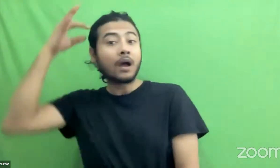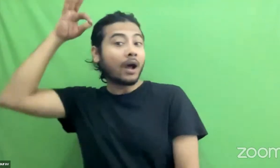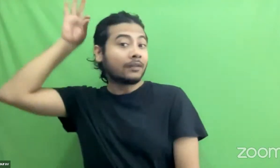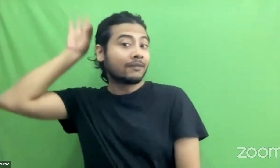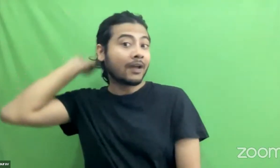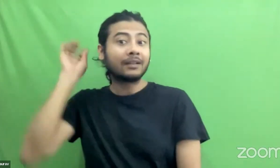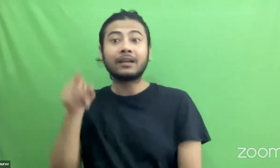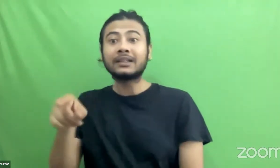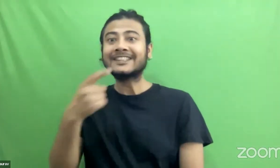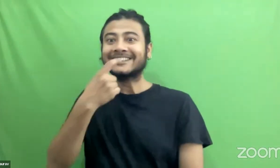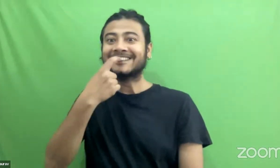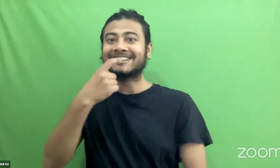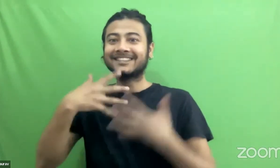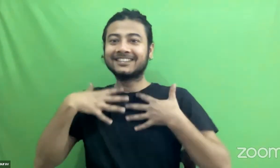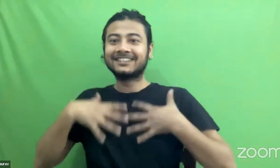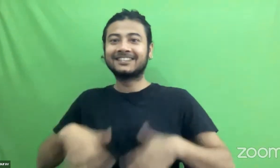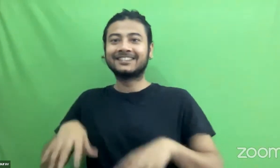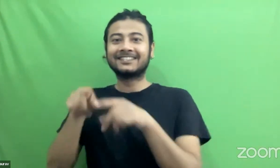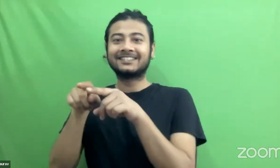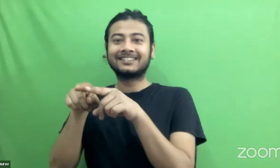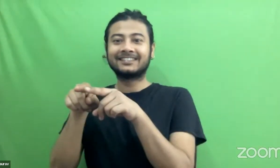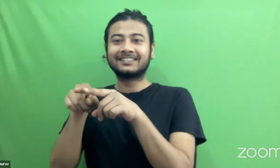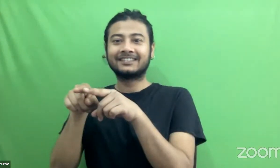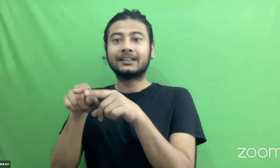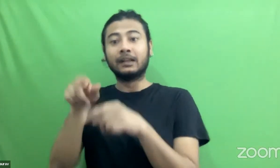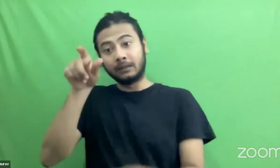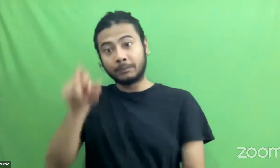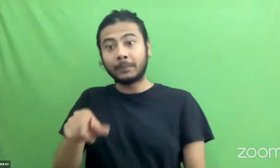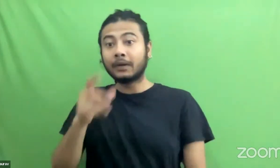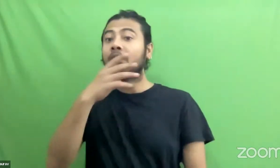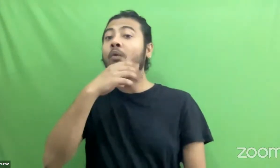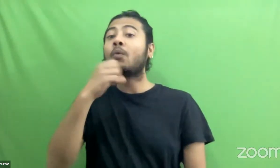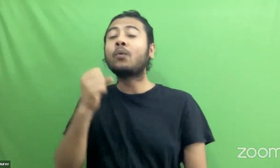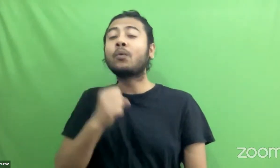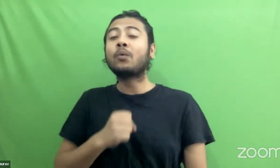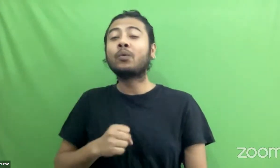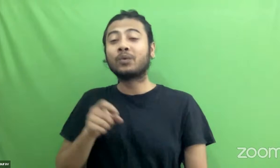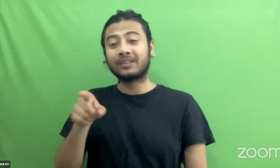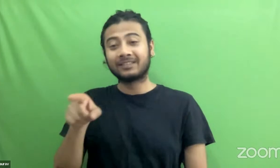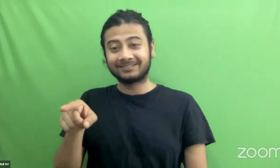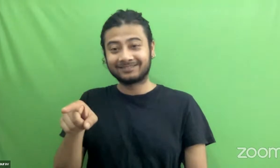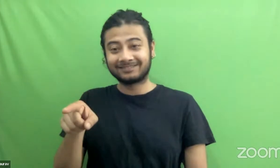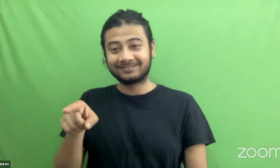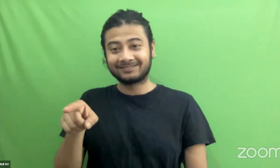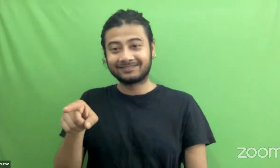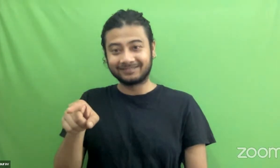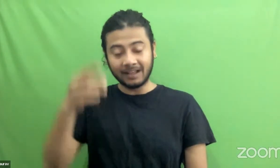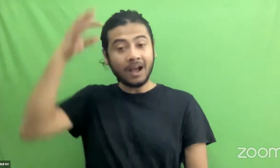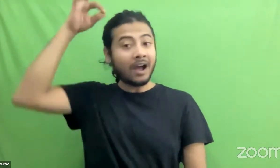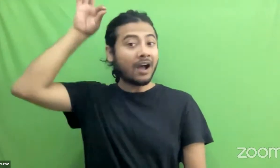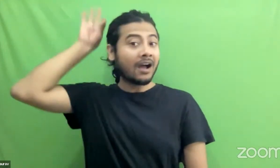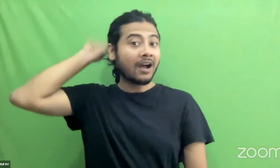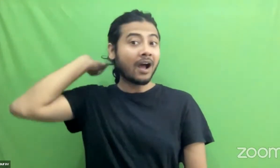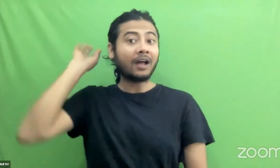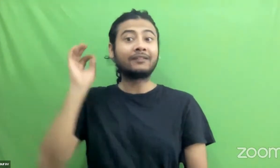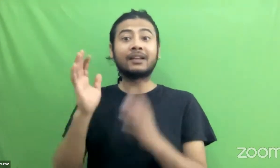person, and I don't know if how many of you remember Advaithacharya is the one who